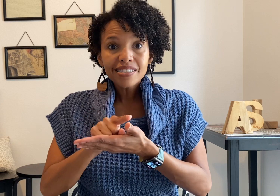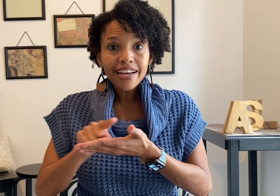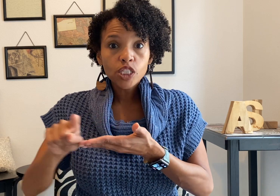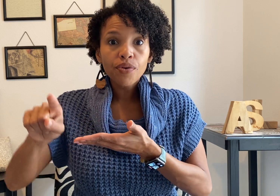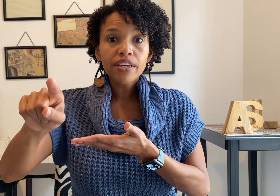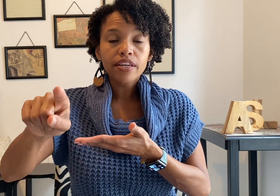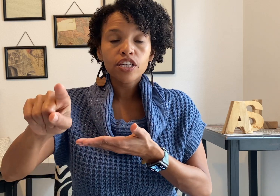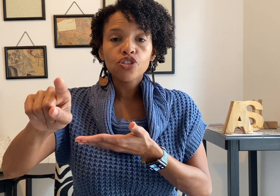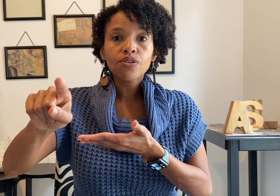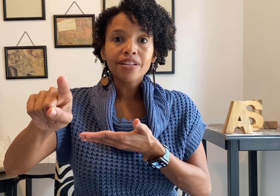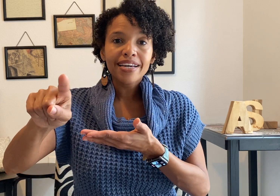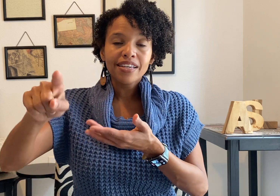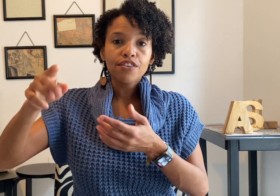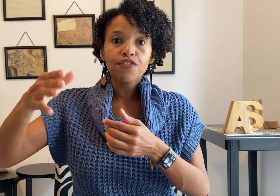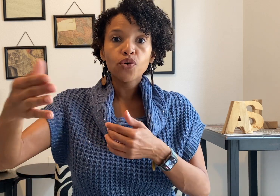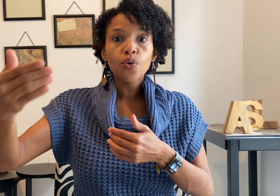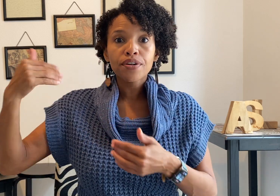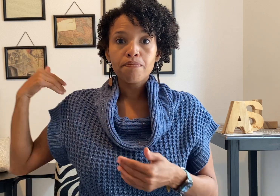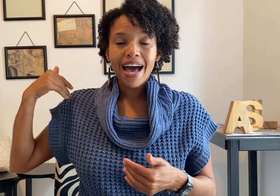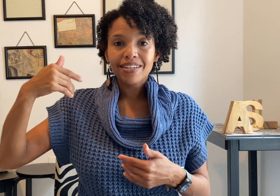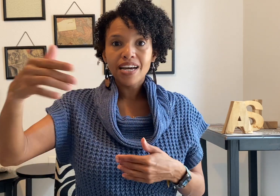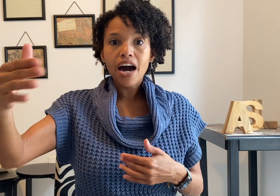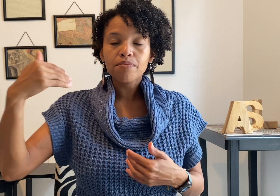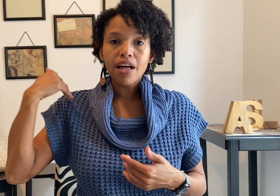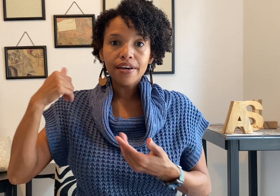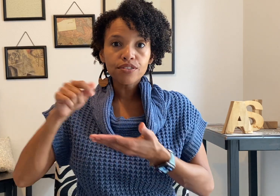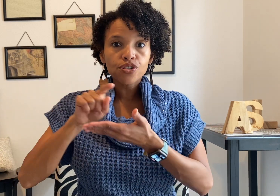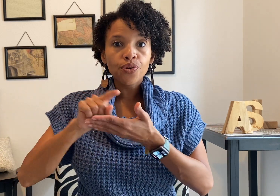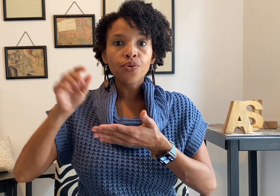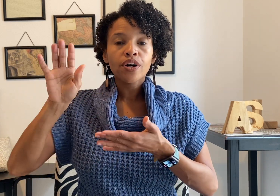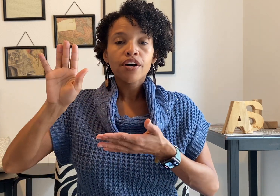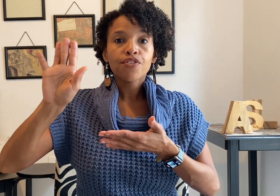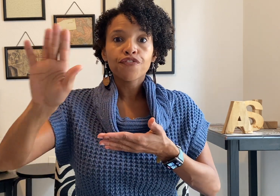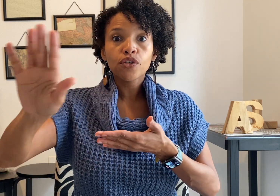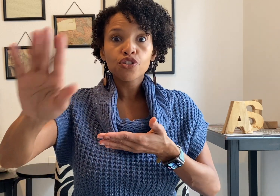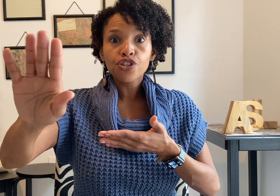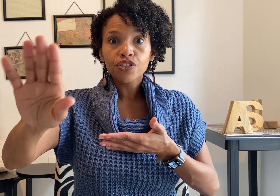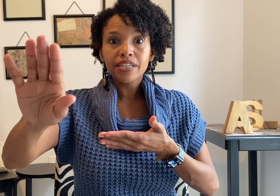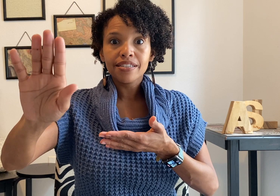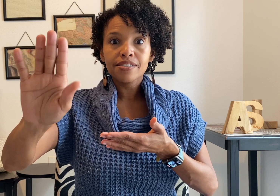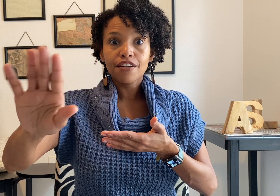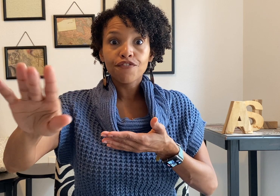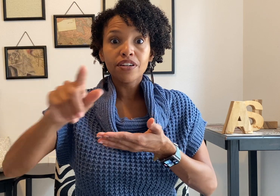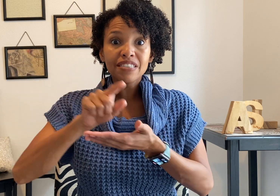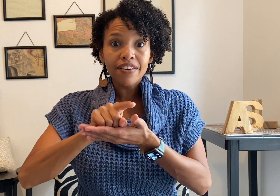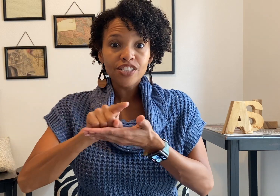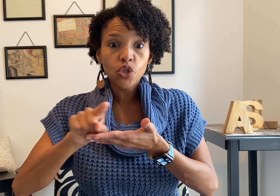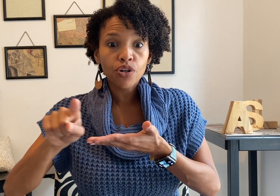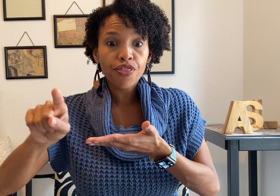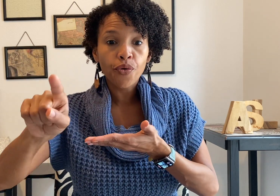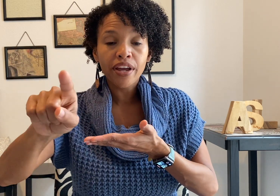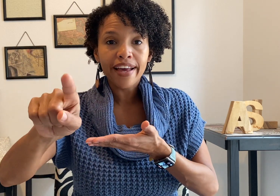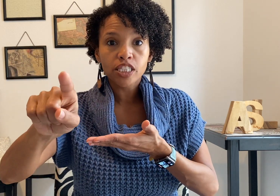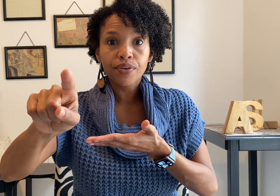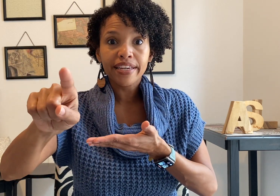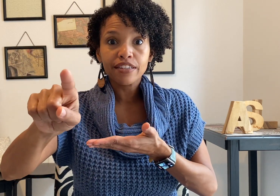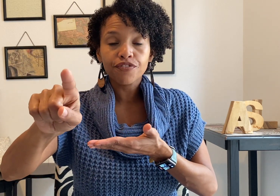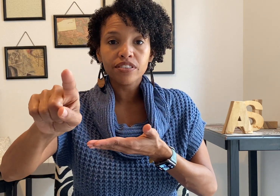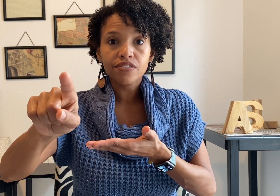next week is utilizing the forward and back timeline. So the future is in front of us, so we're throwing next week in front of